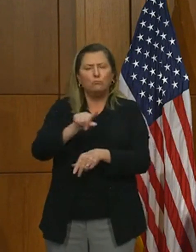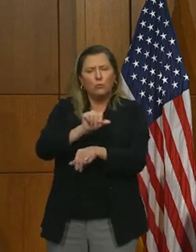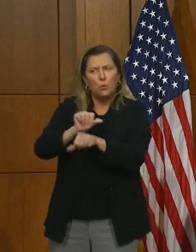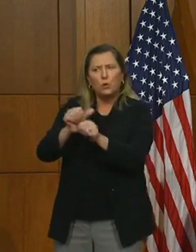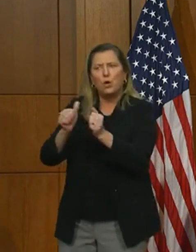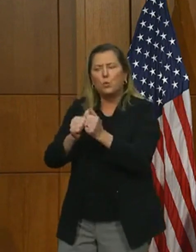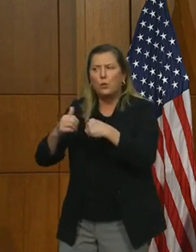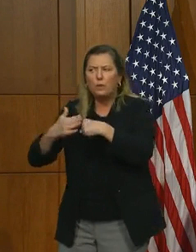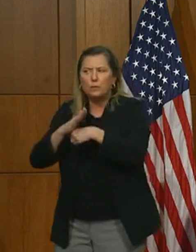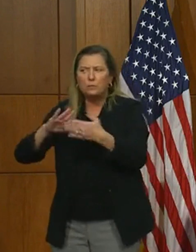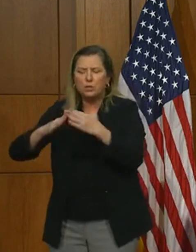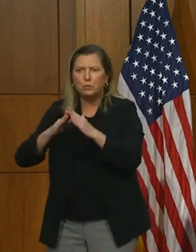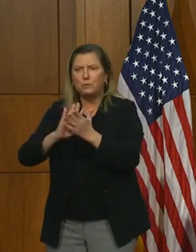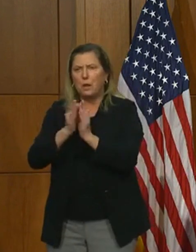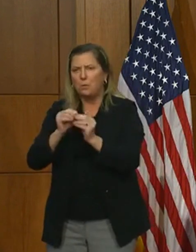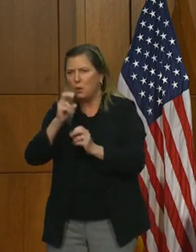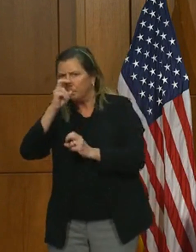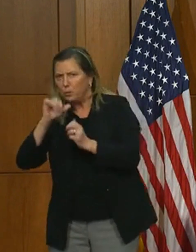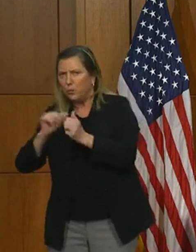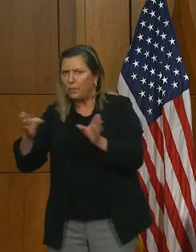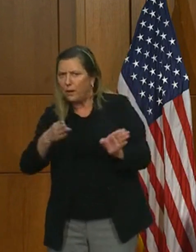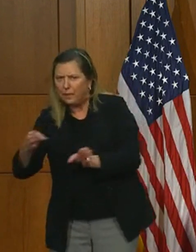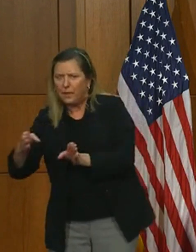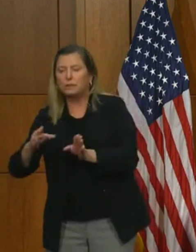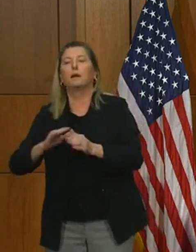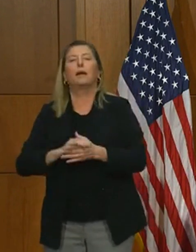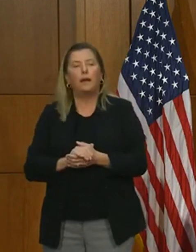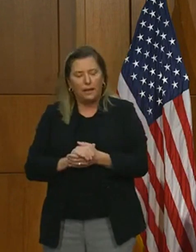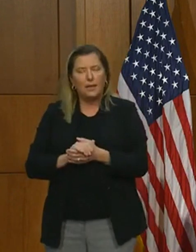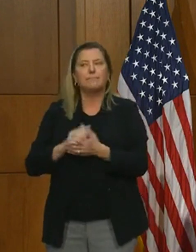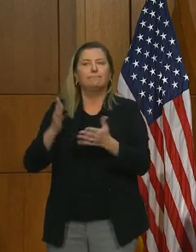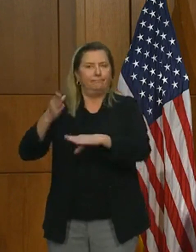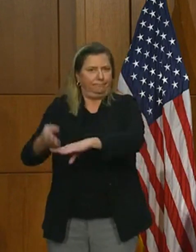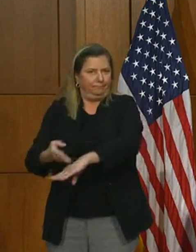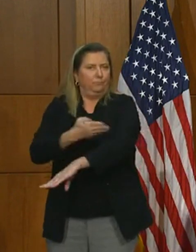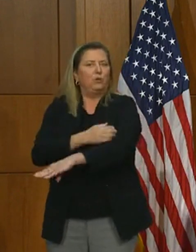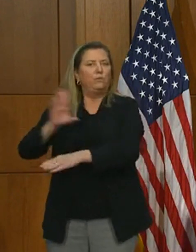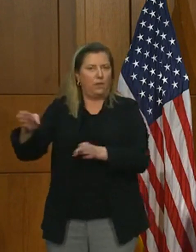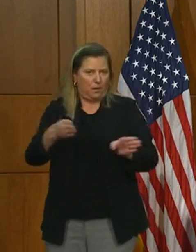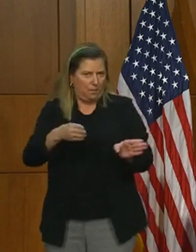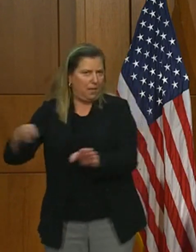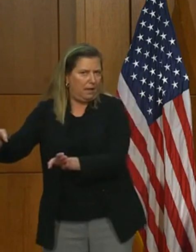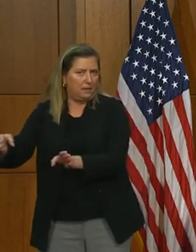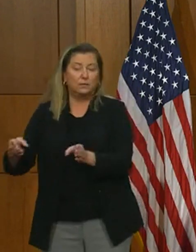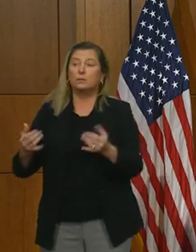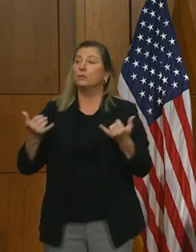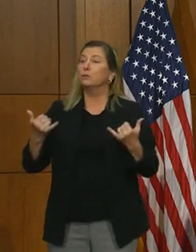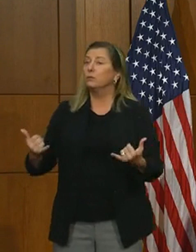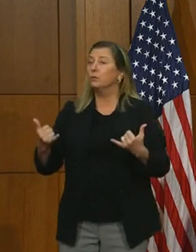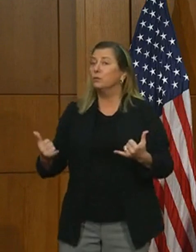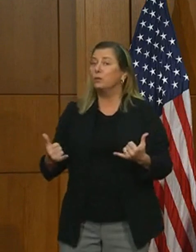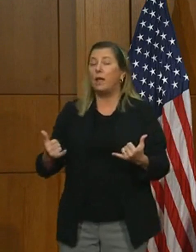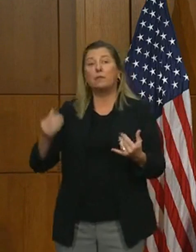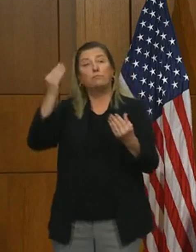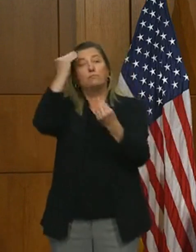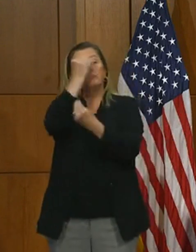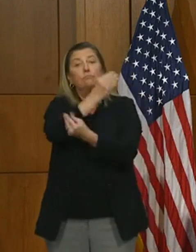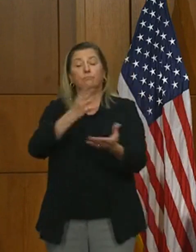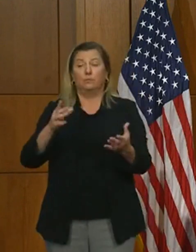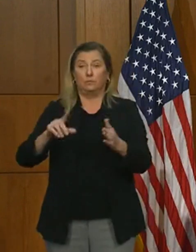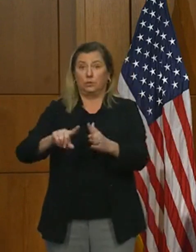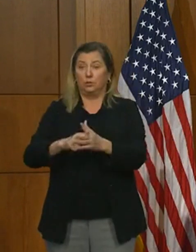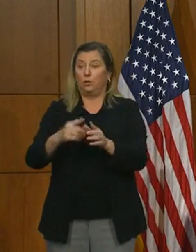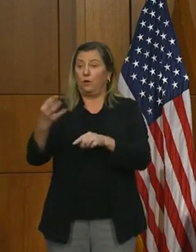toughen their plans. We have worked with them to improve those plans. Today, I'm announcing that as